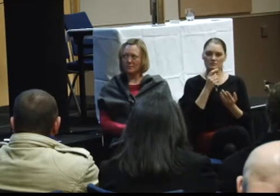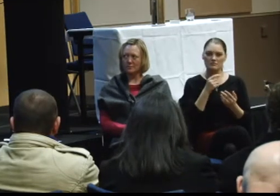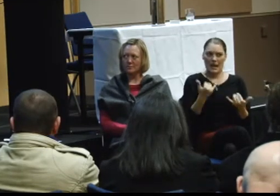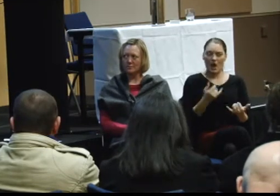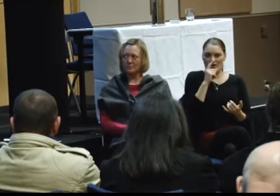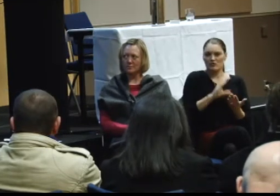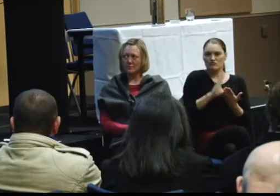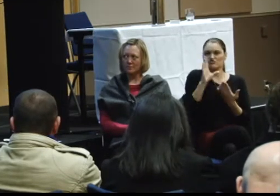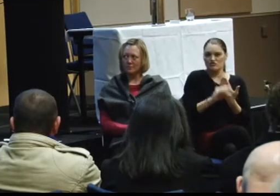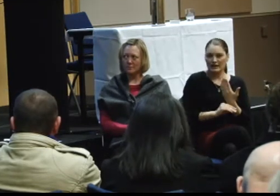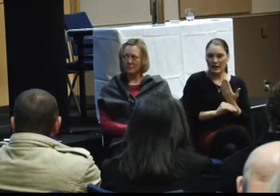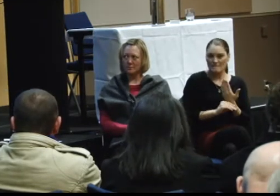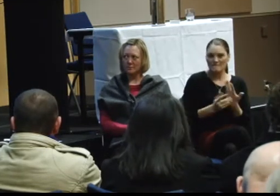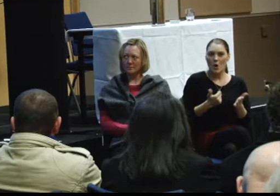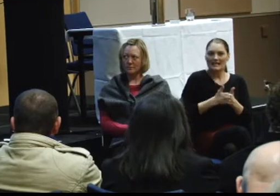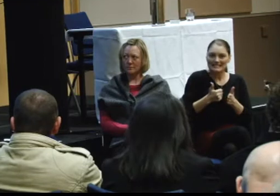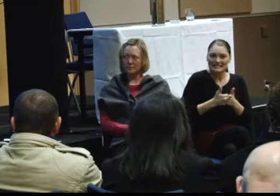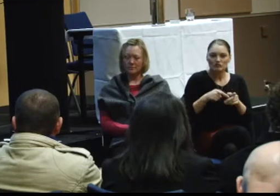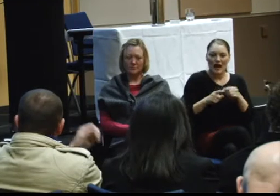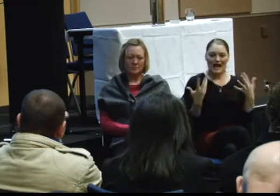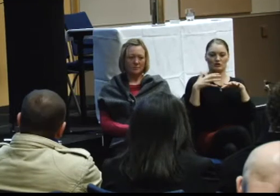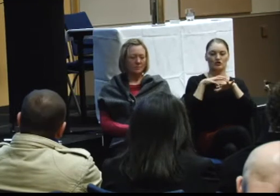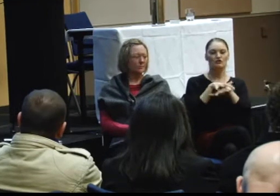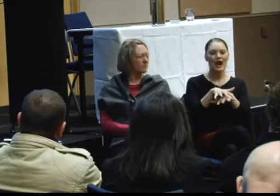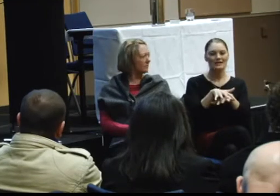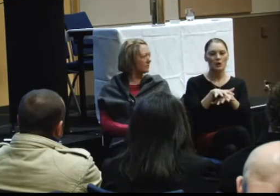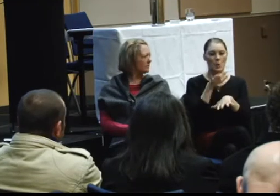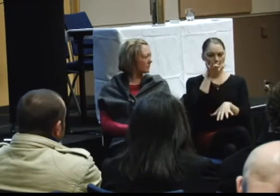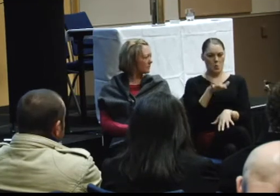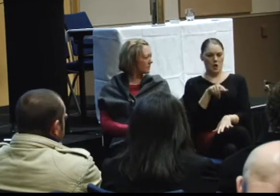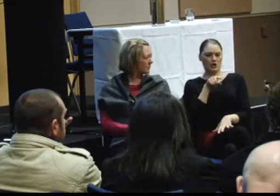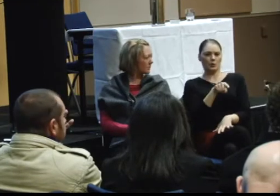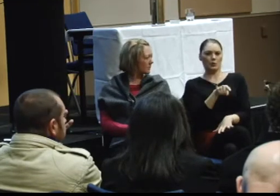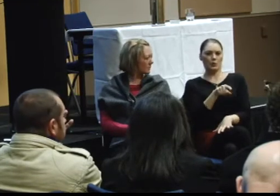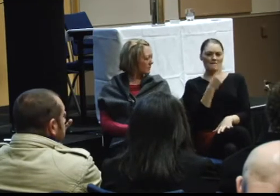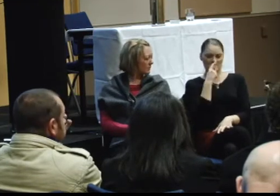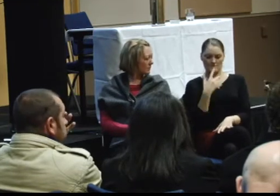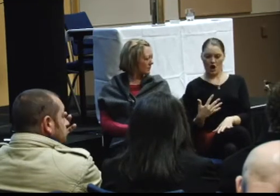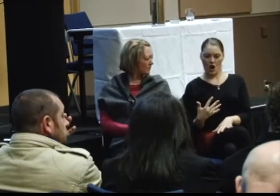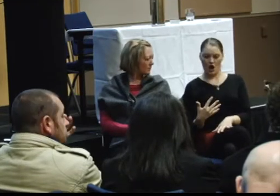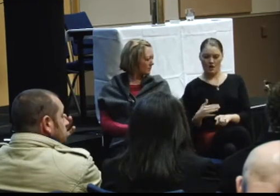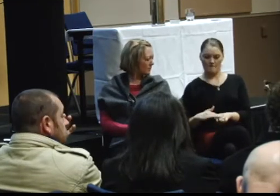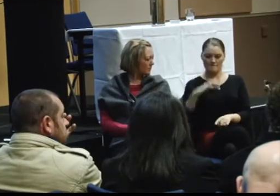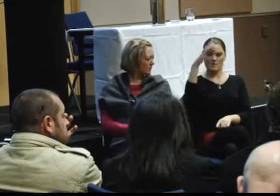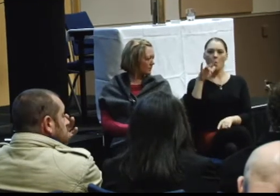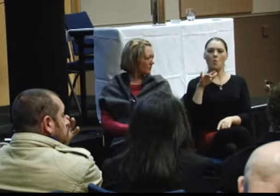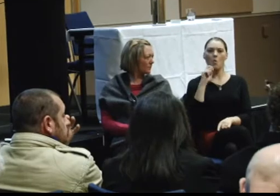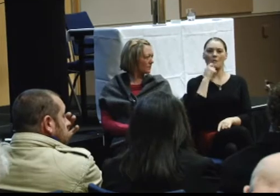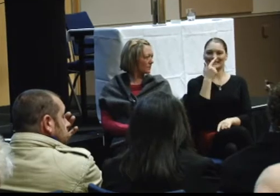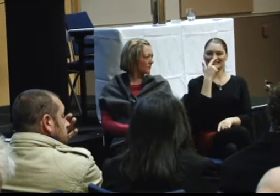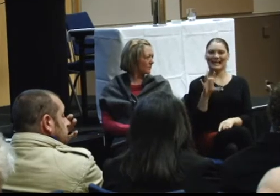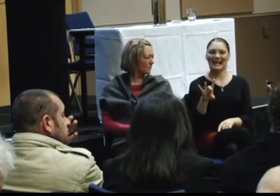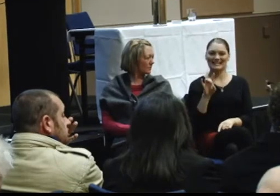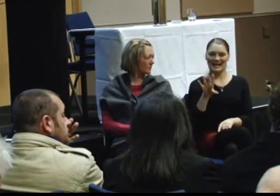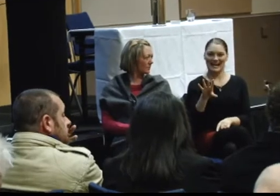a consistency or an integrated self, the sense of who you are as a five-year-old to who you're going to be as a 10-year-old and as